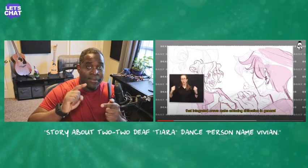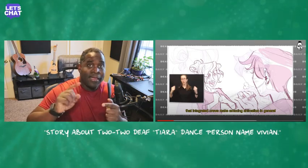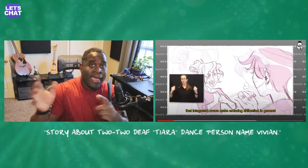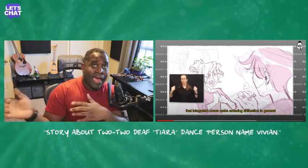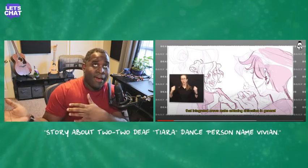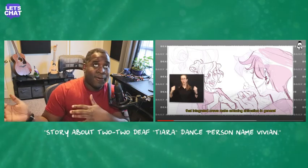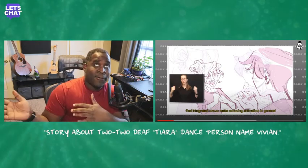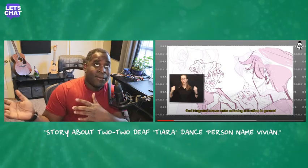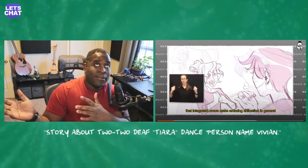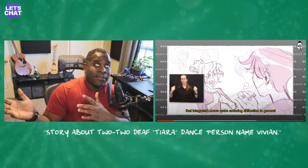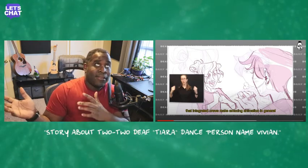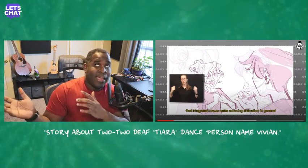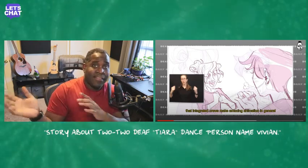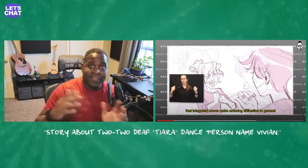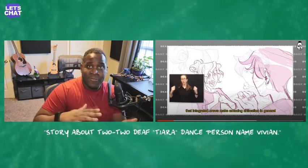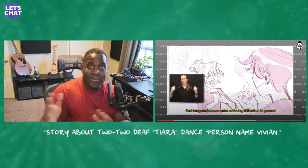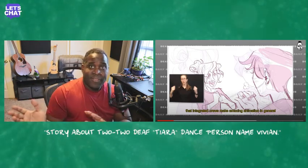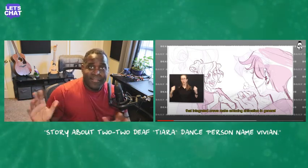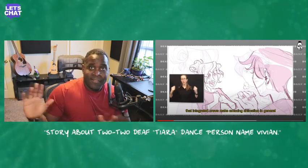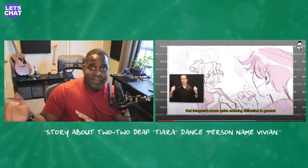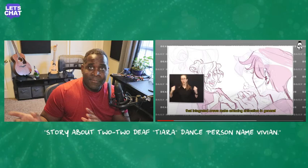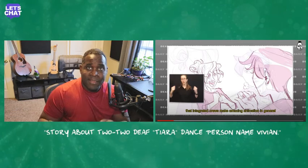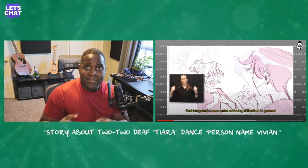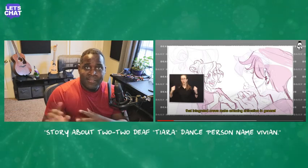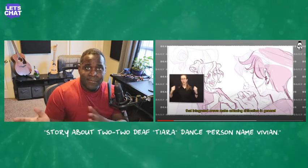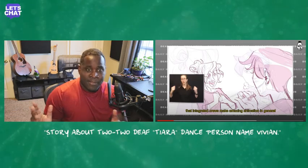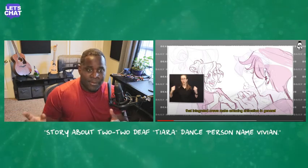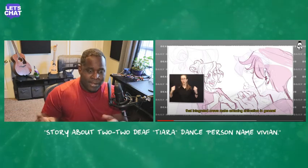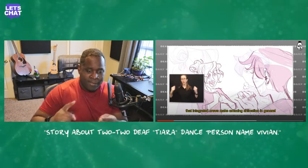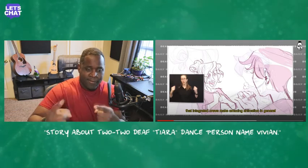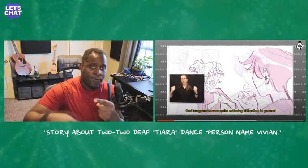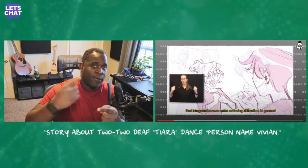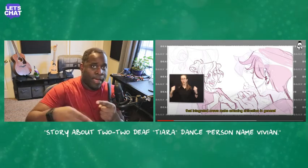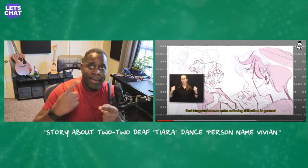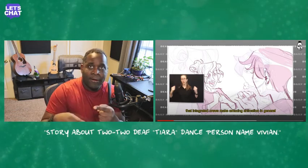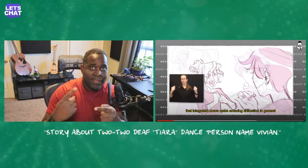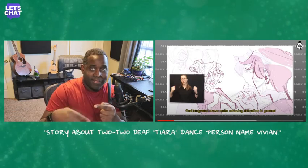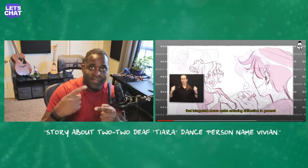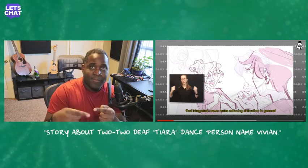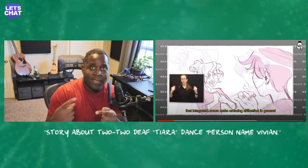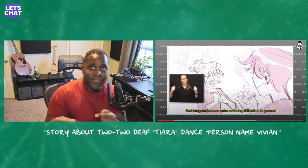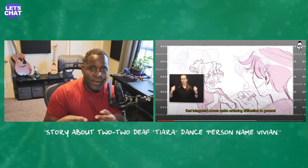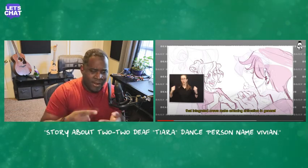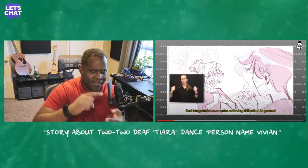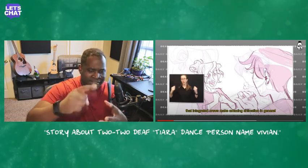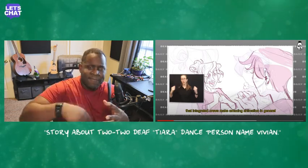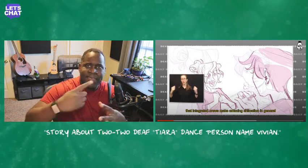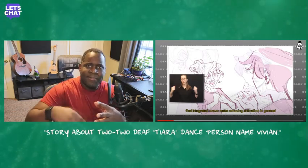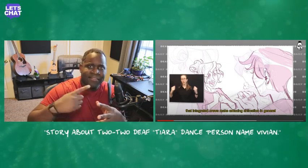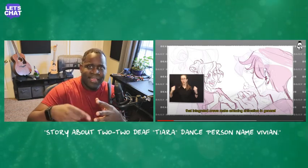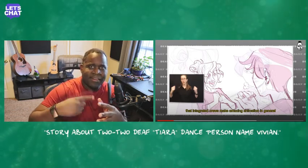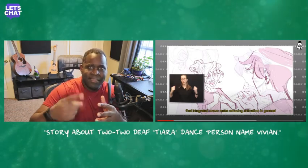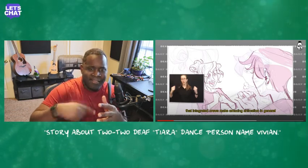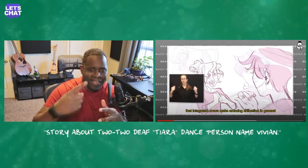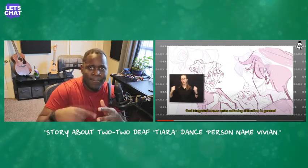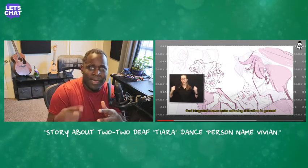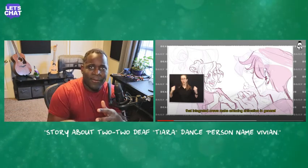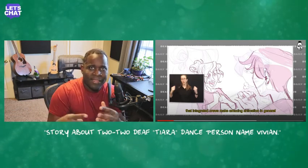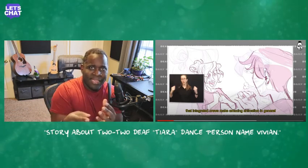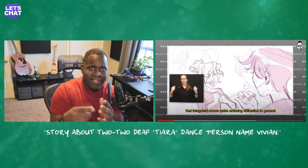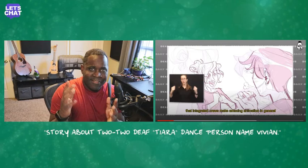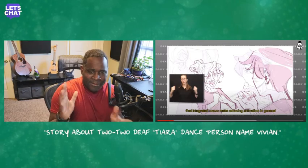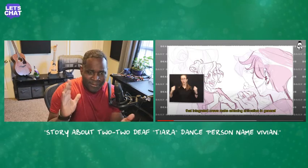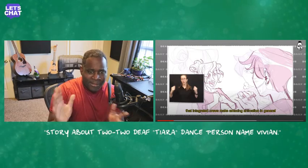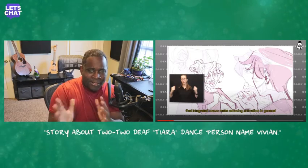way of how ASL mutates in different places in different communities, so about like this means to her. It's the same family sign as like